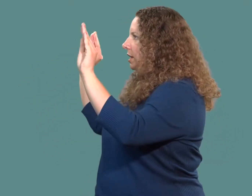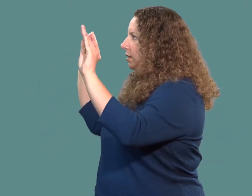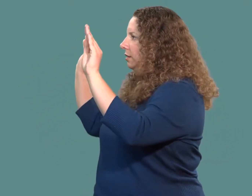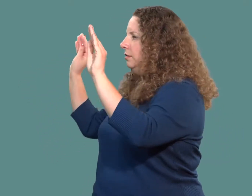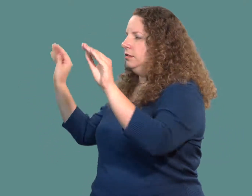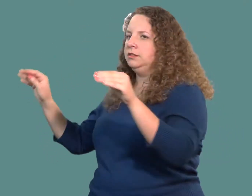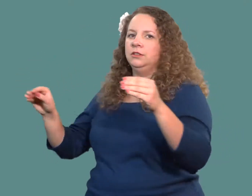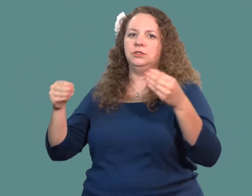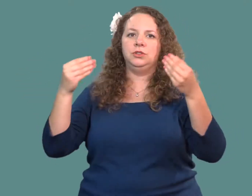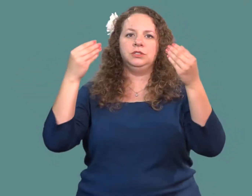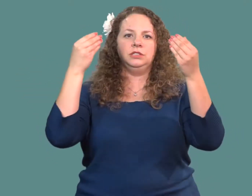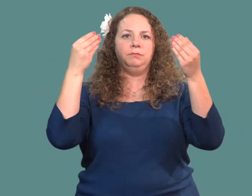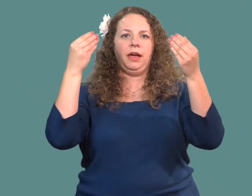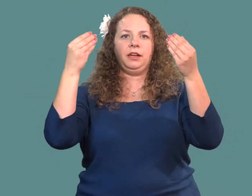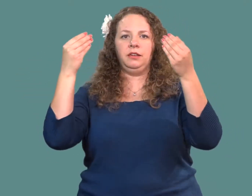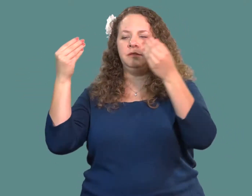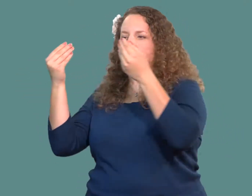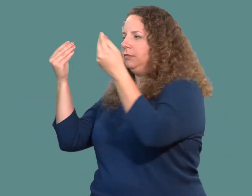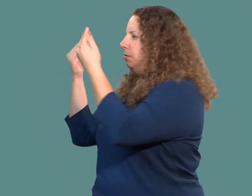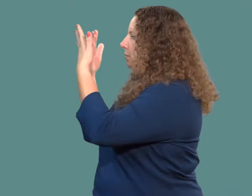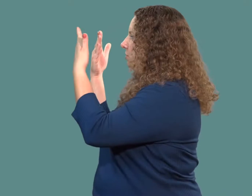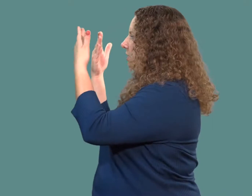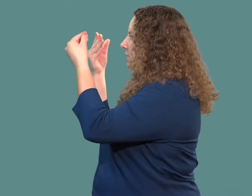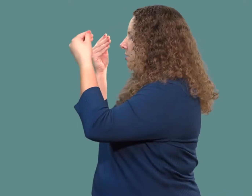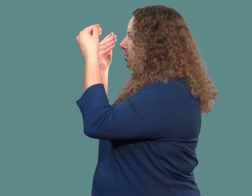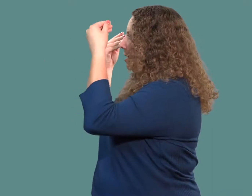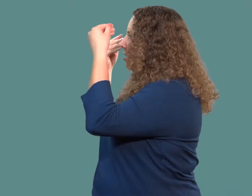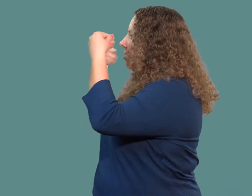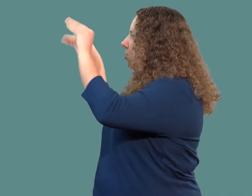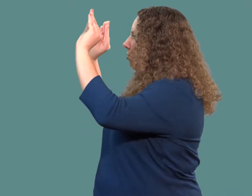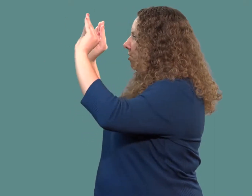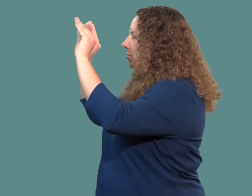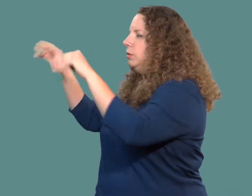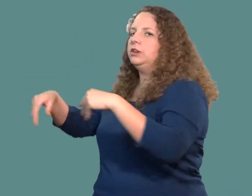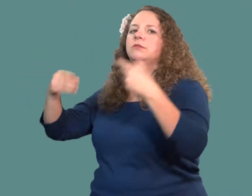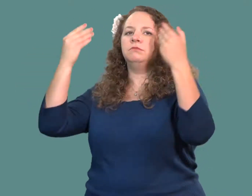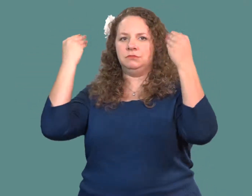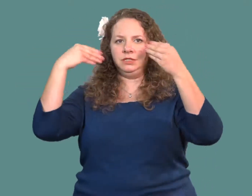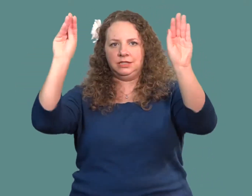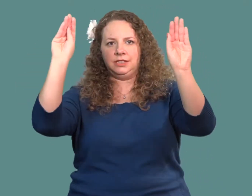sell. So this is back, my palms are facing in this way, going forward.